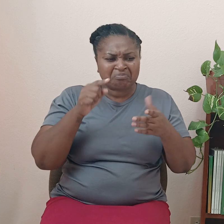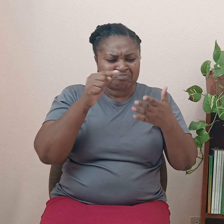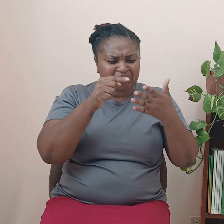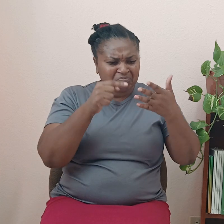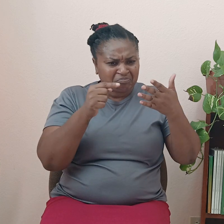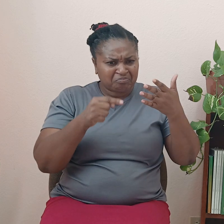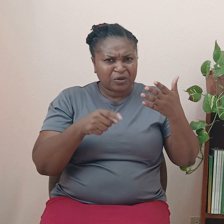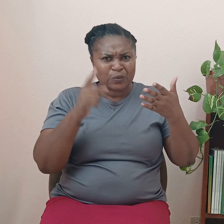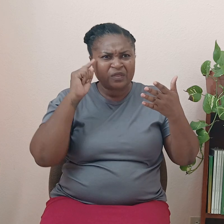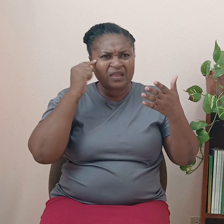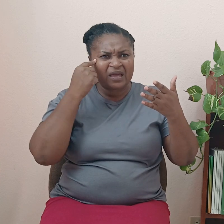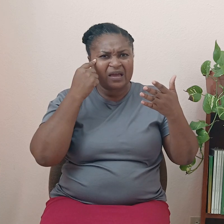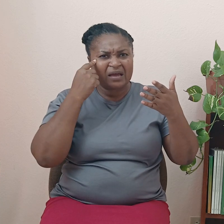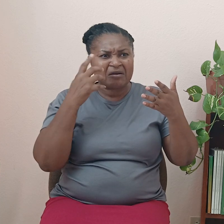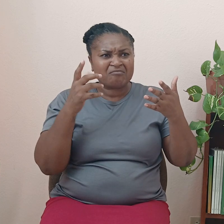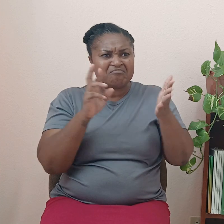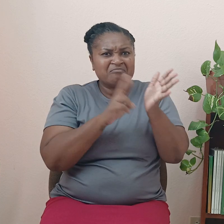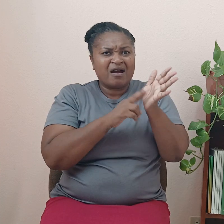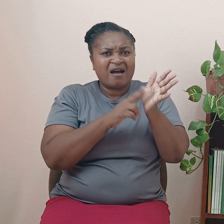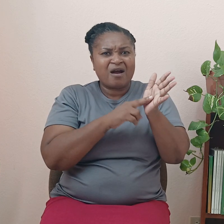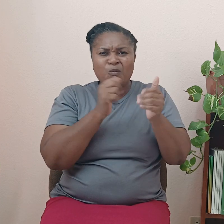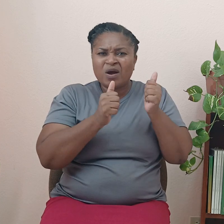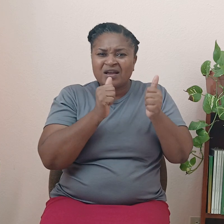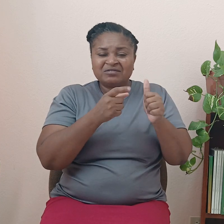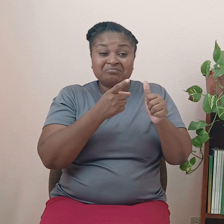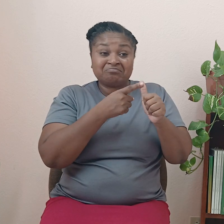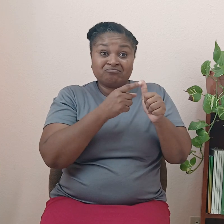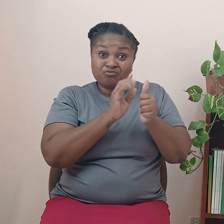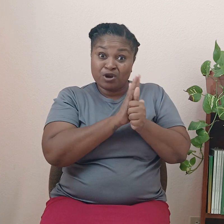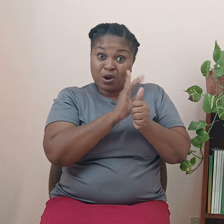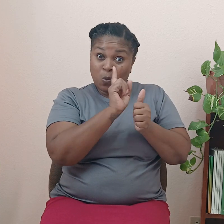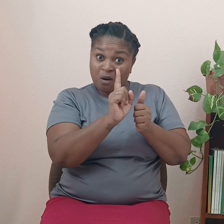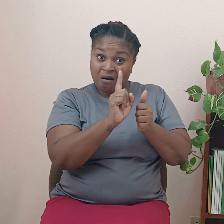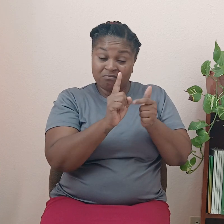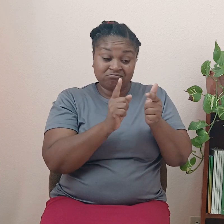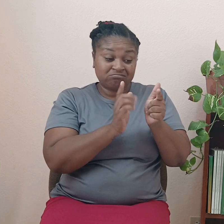Was it prayer 1? Or prayer 2?